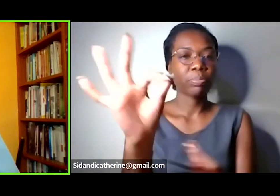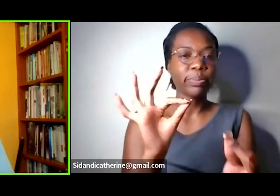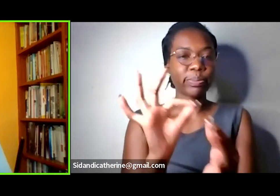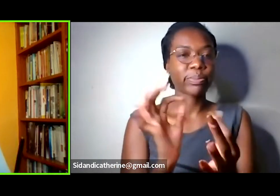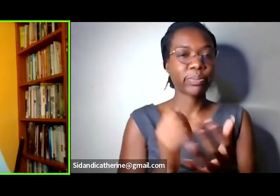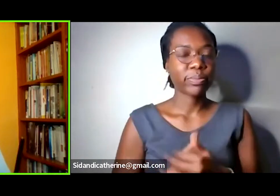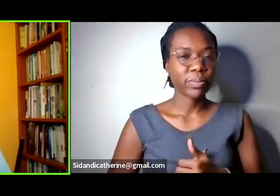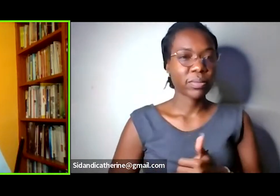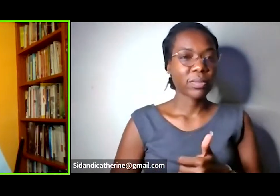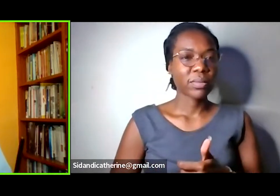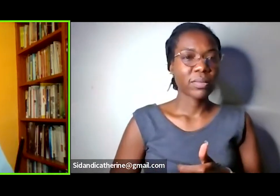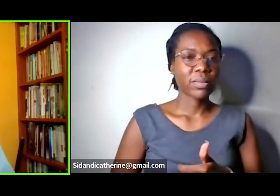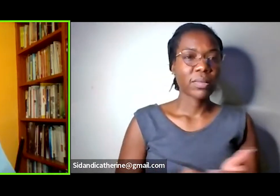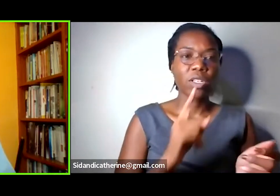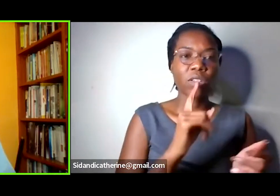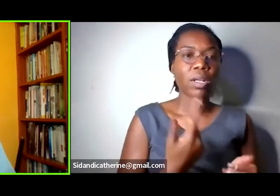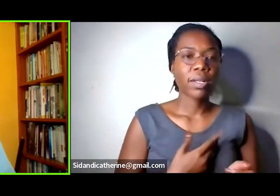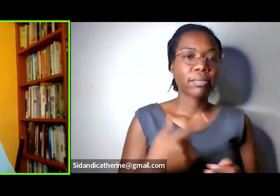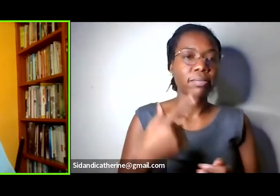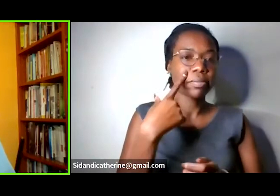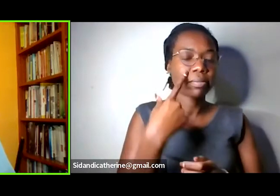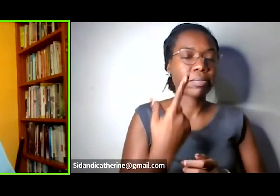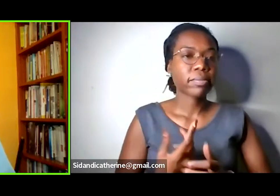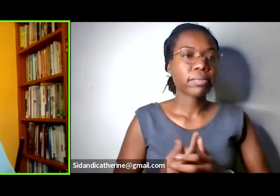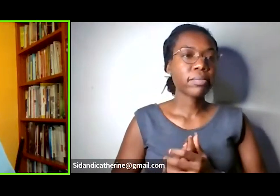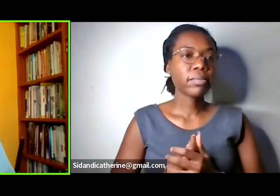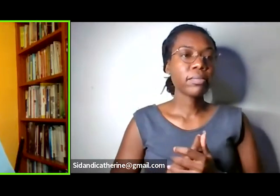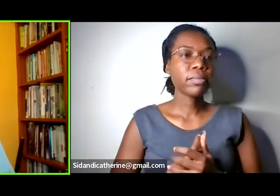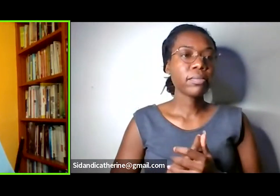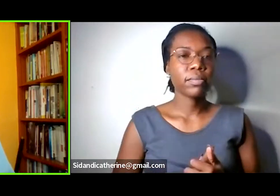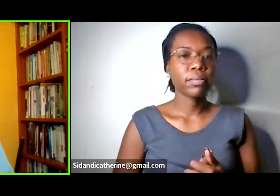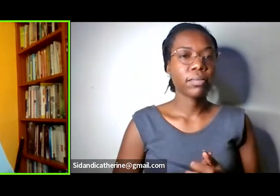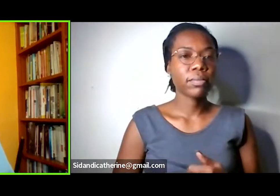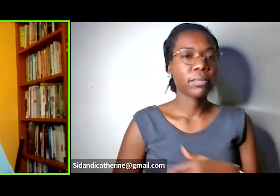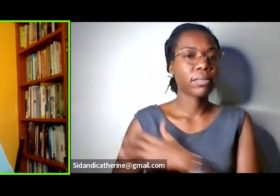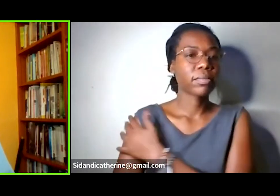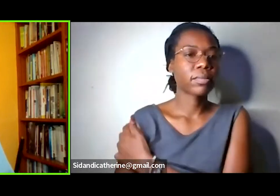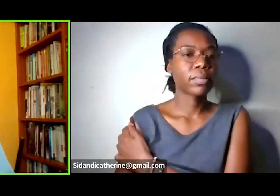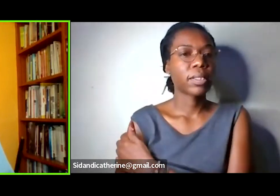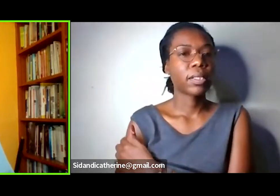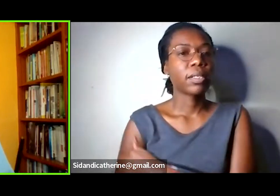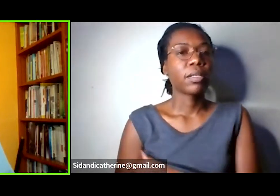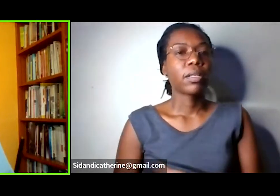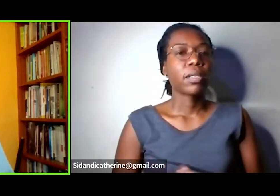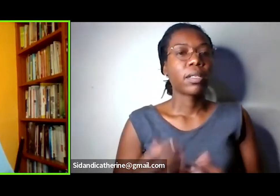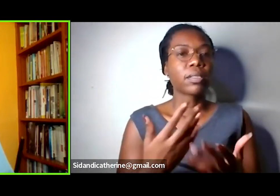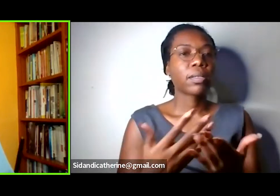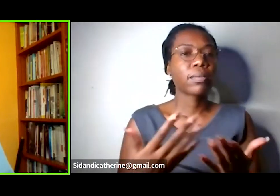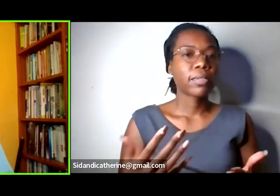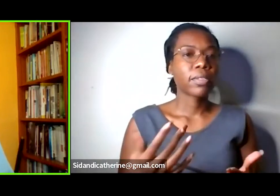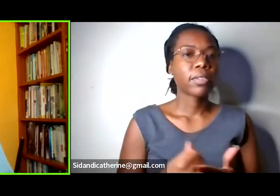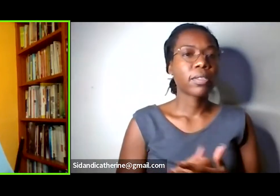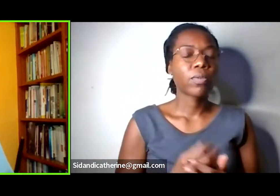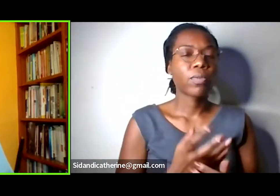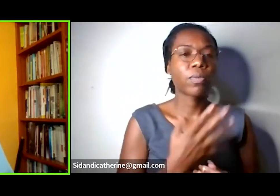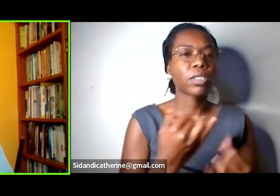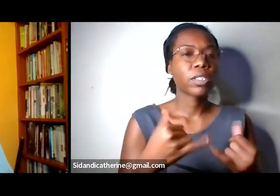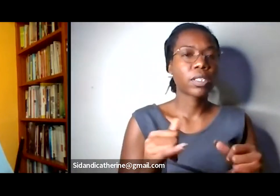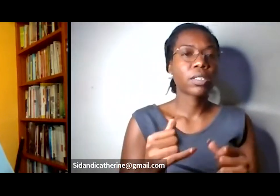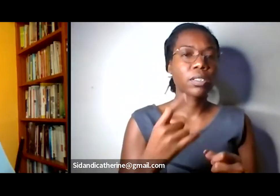the challenge. Where you don't get the products to buy for me, but get one free. How do we go about it?